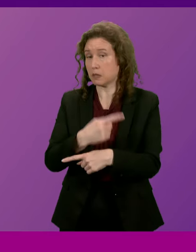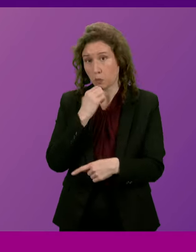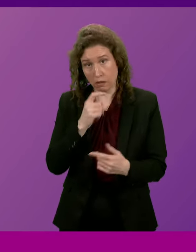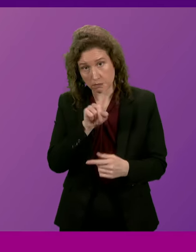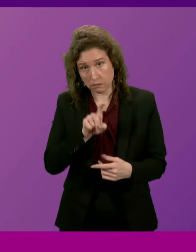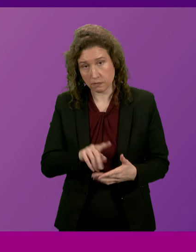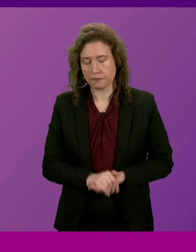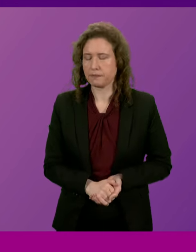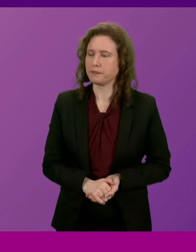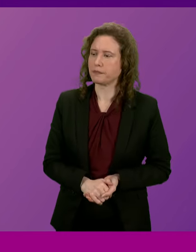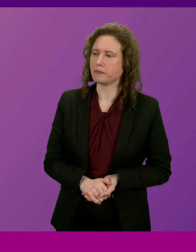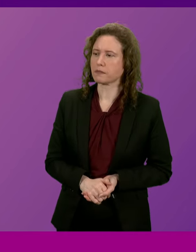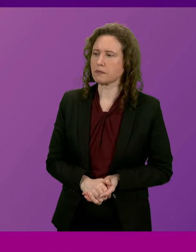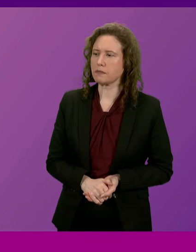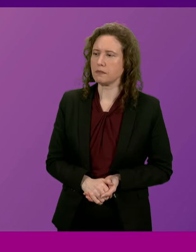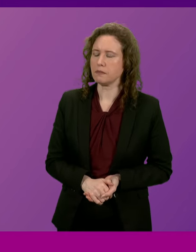First Minister.